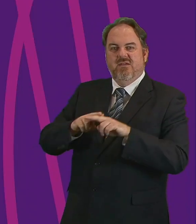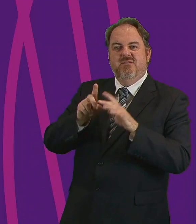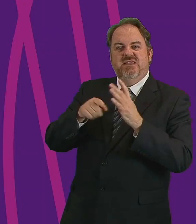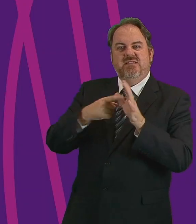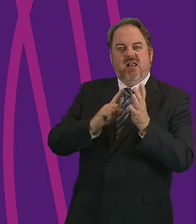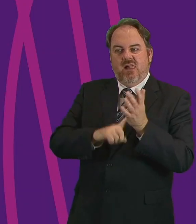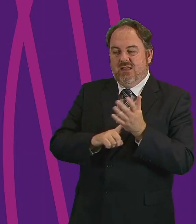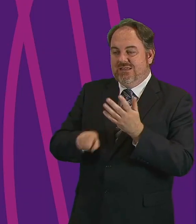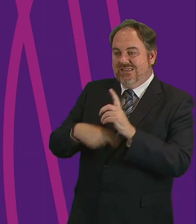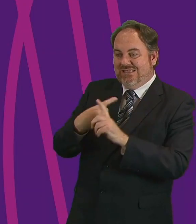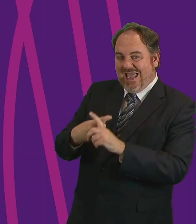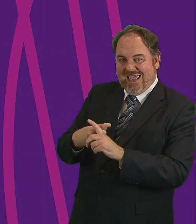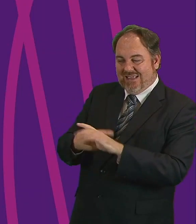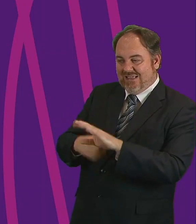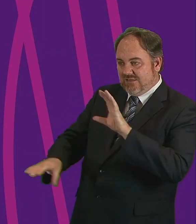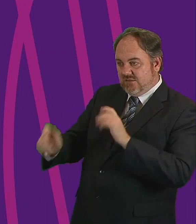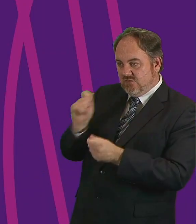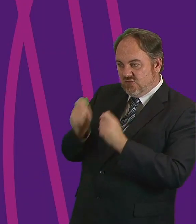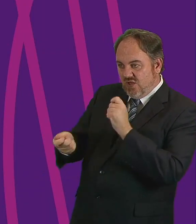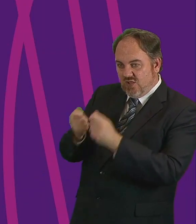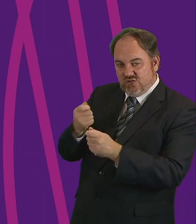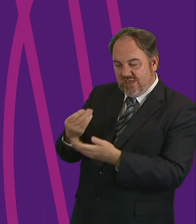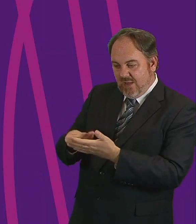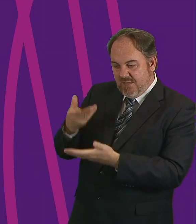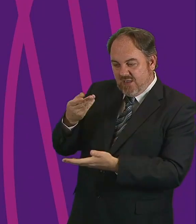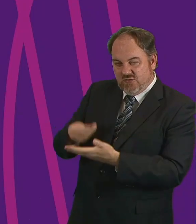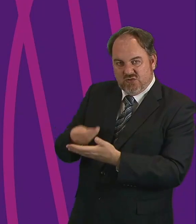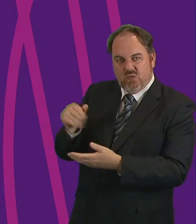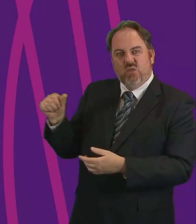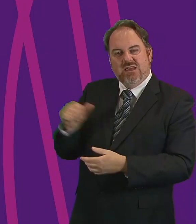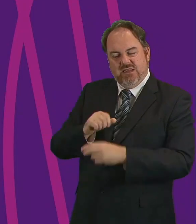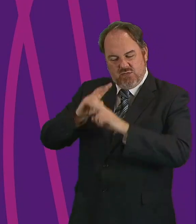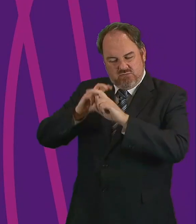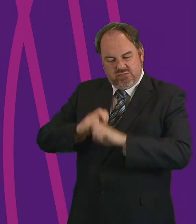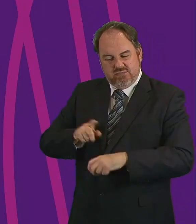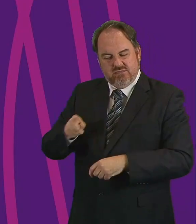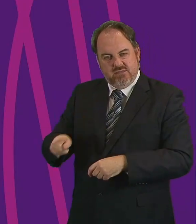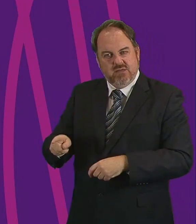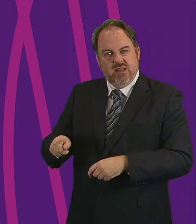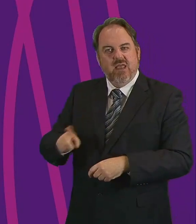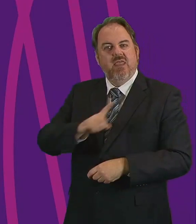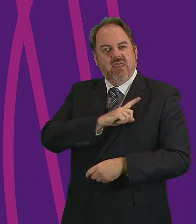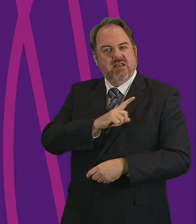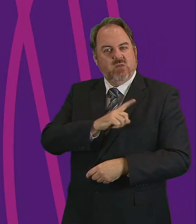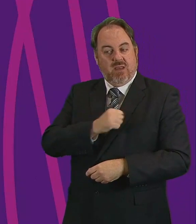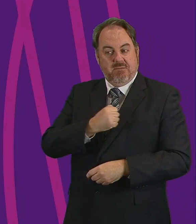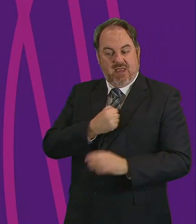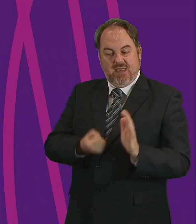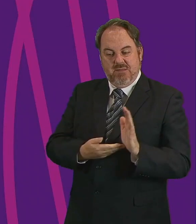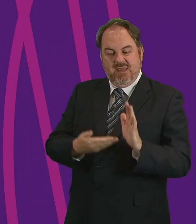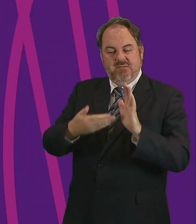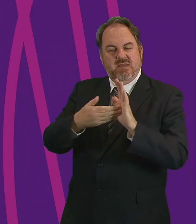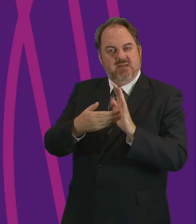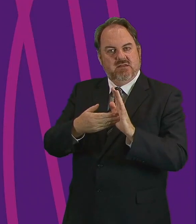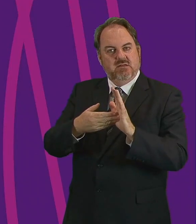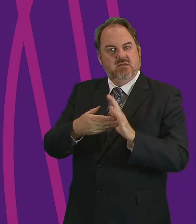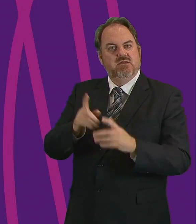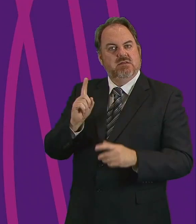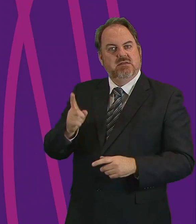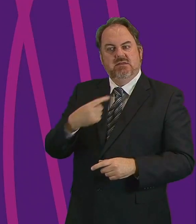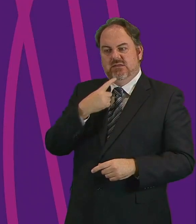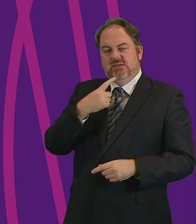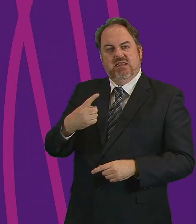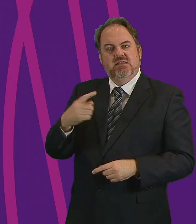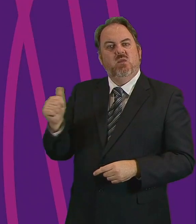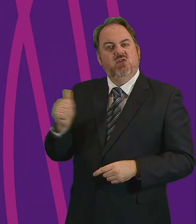it. Those are currently missing. That's why my amendment acknowledges the funding direct from the UK Government and suggests that the adjustments